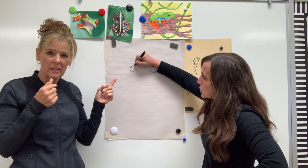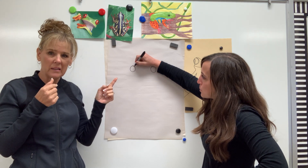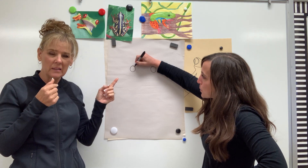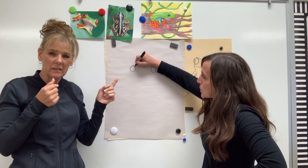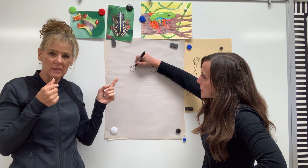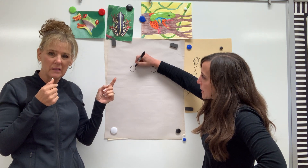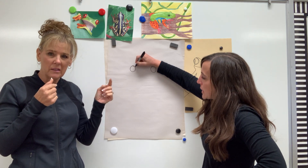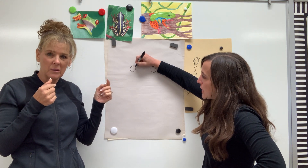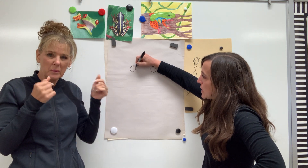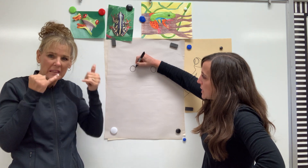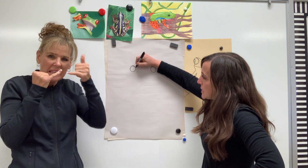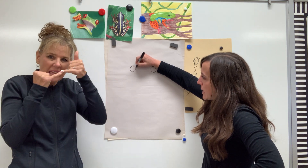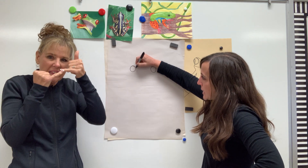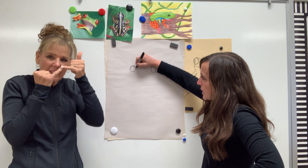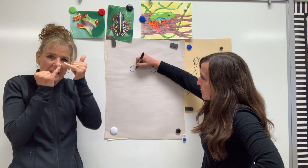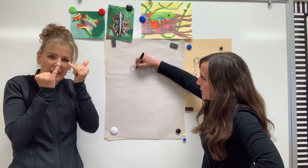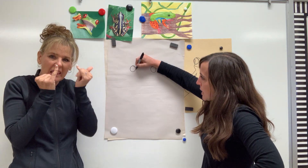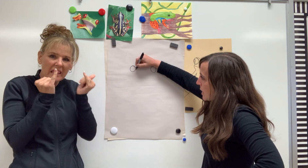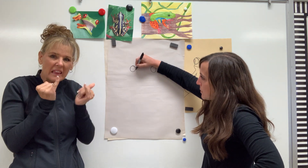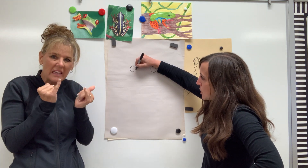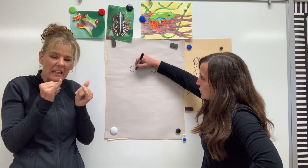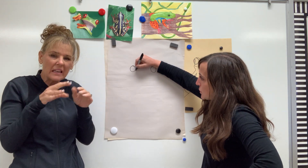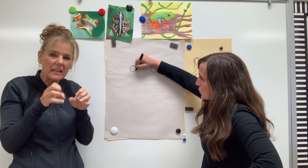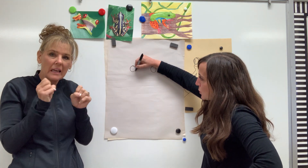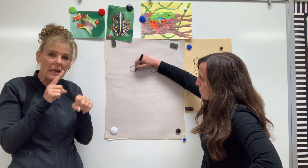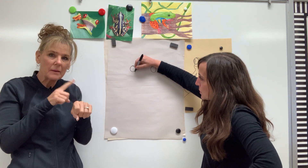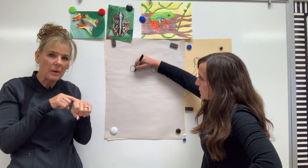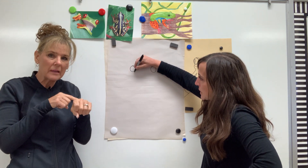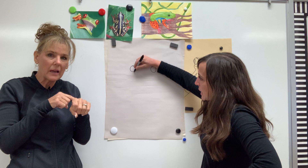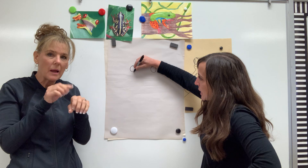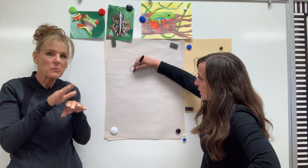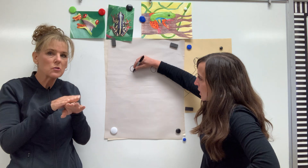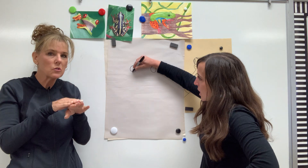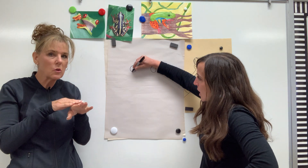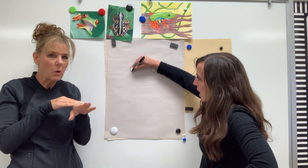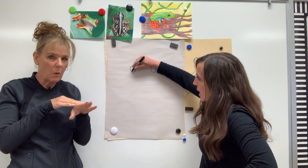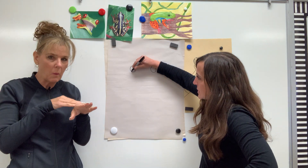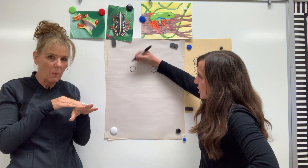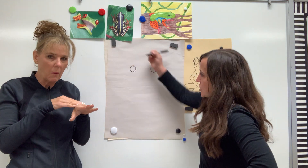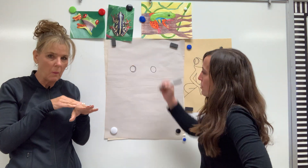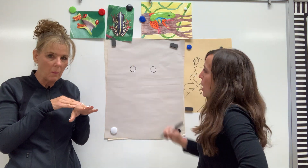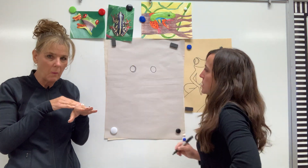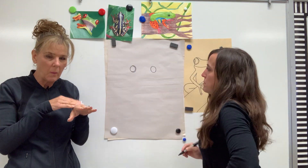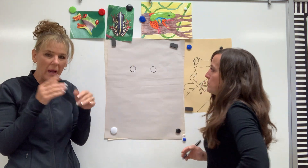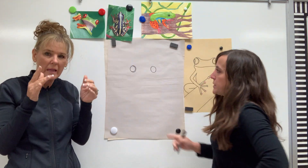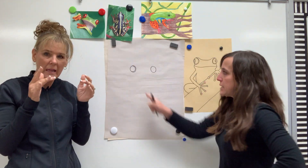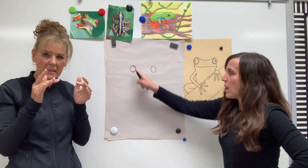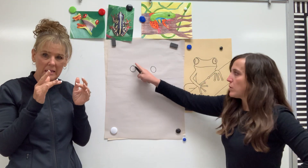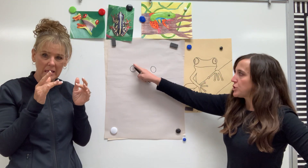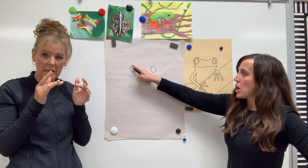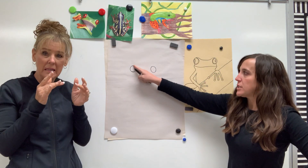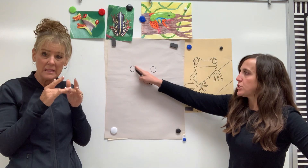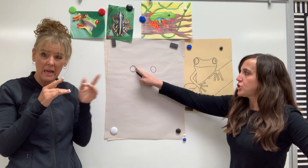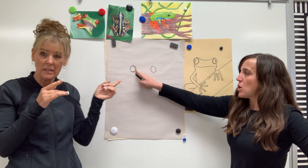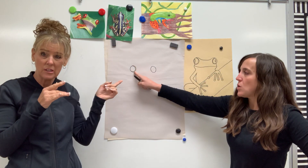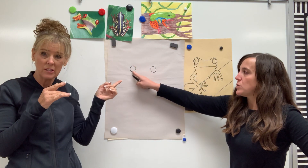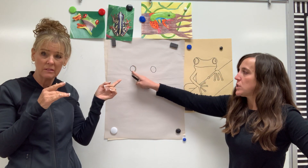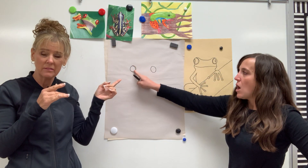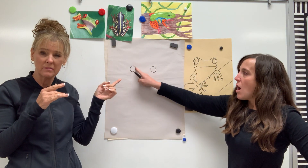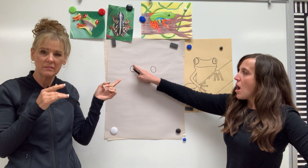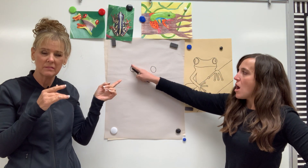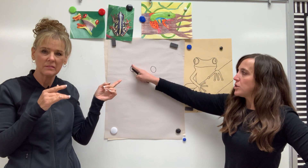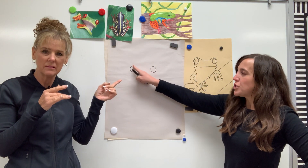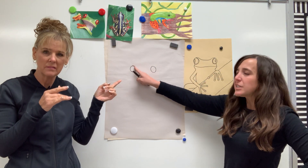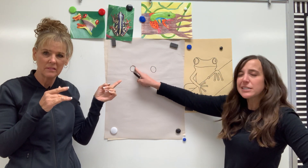super, super skinny. Taking my time, super skinny, and touch the bottom. See how it just